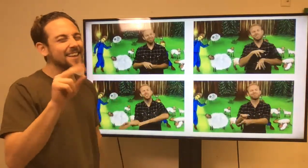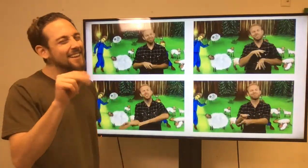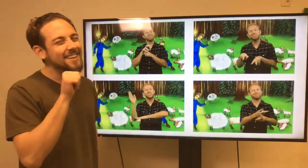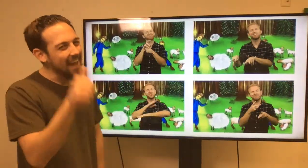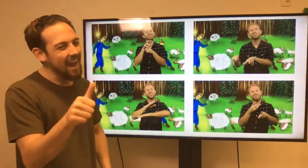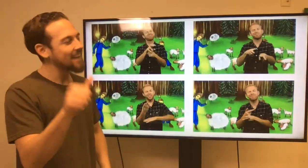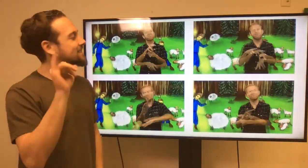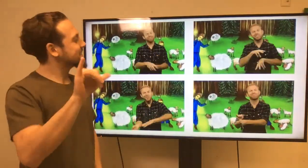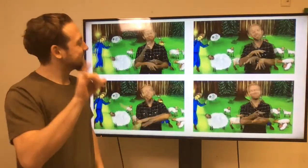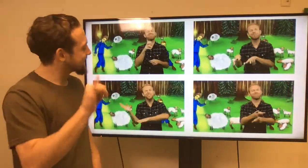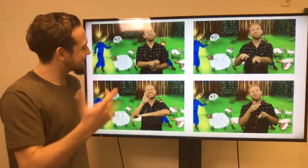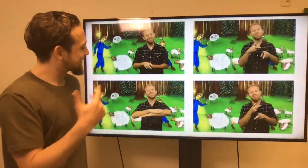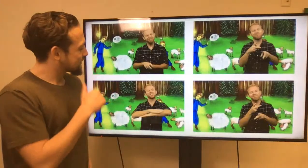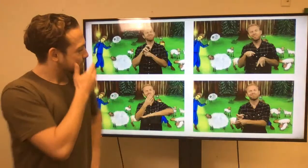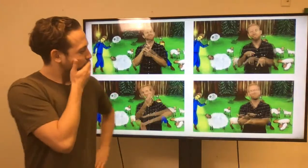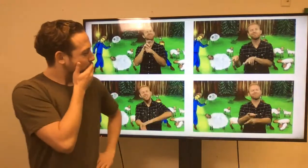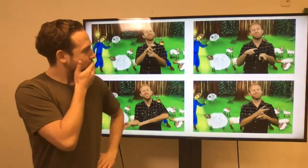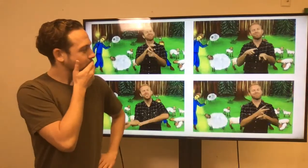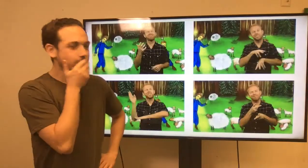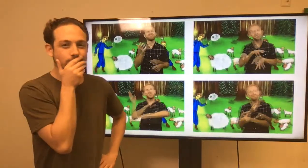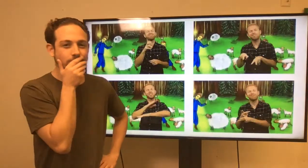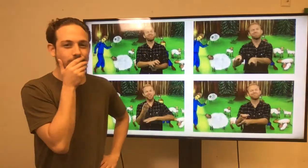the same, but the background doesn't show time either.